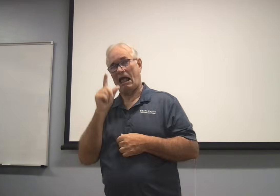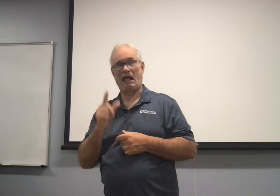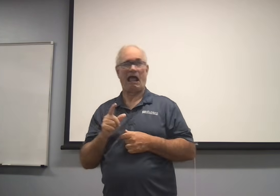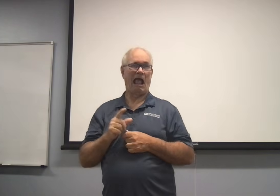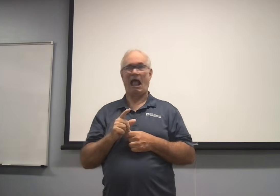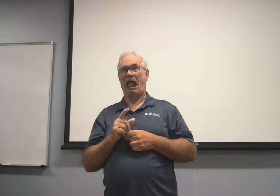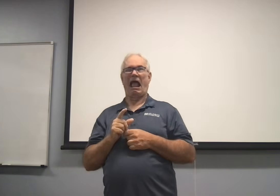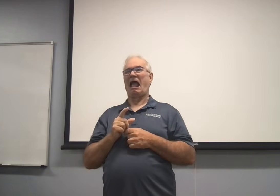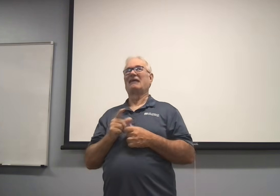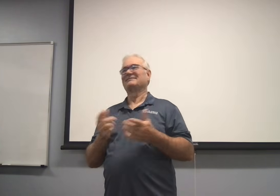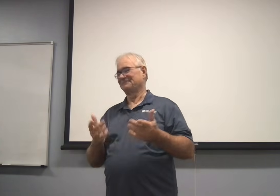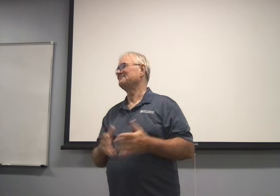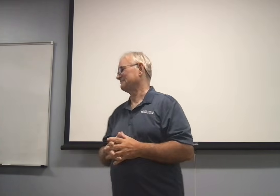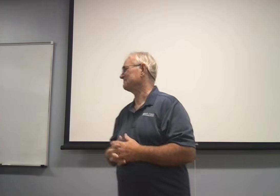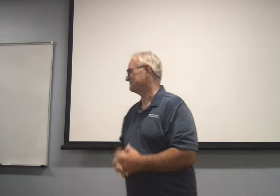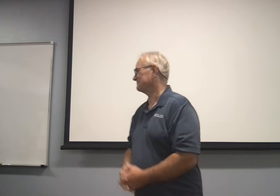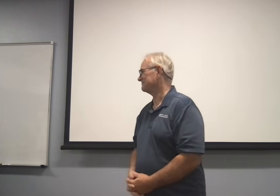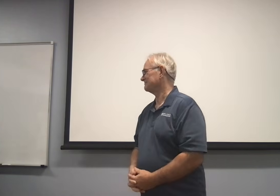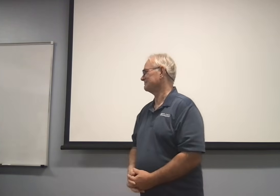Okay. Kind of wink. Yeah.